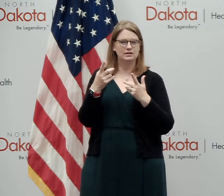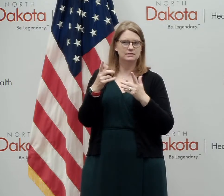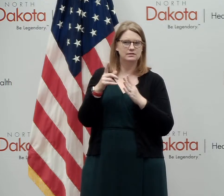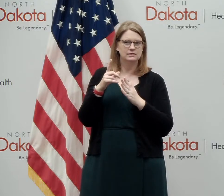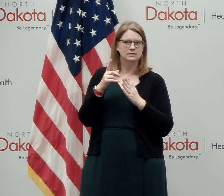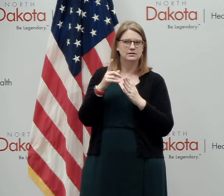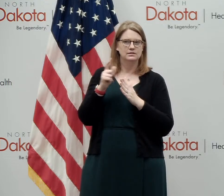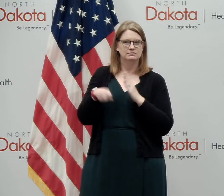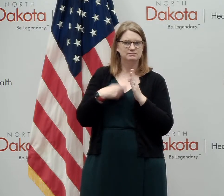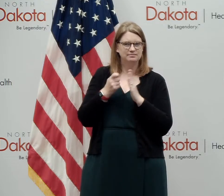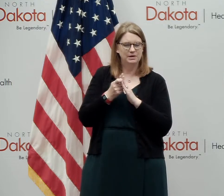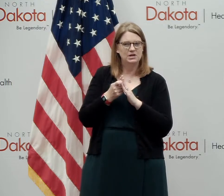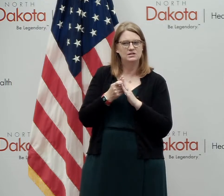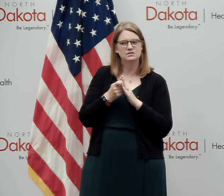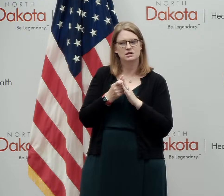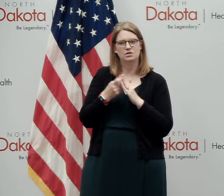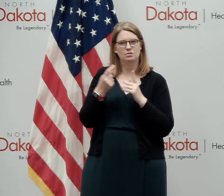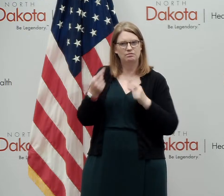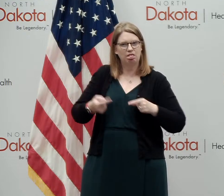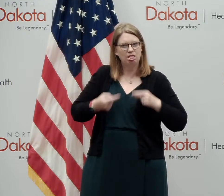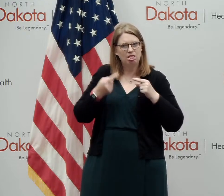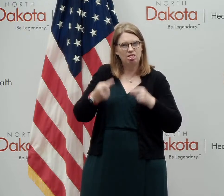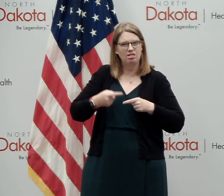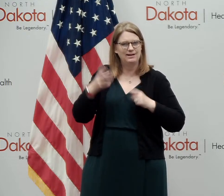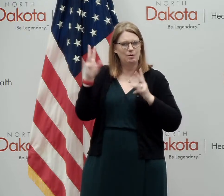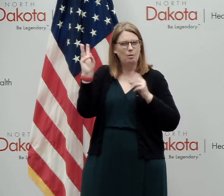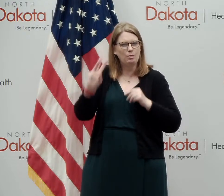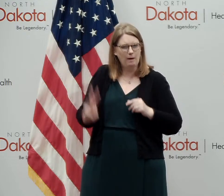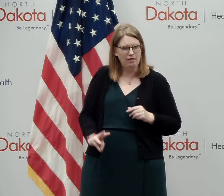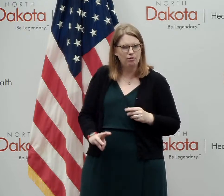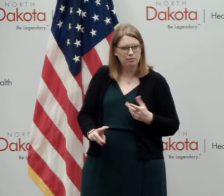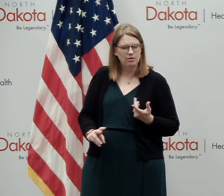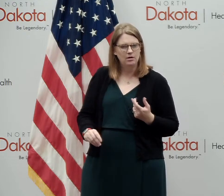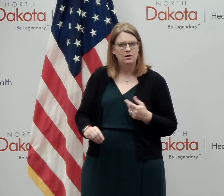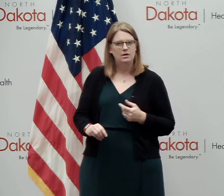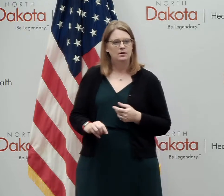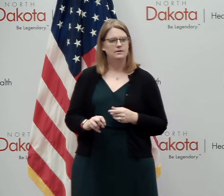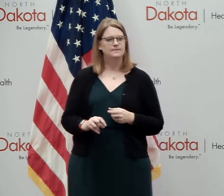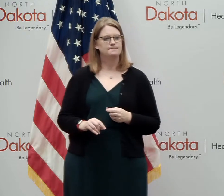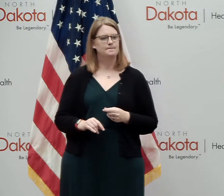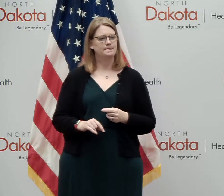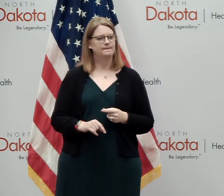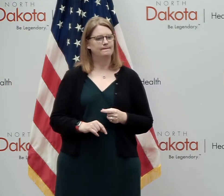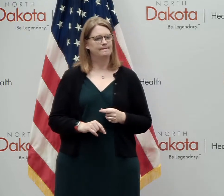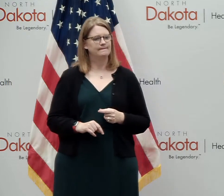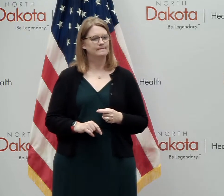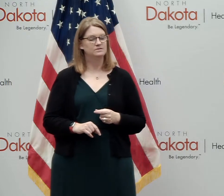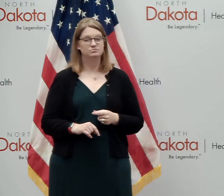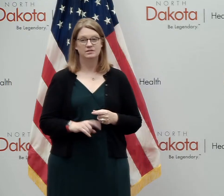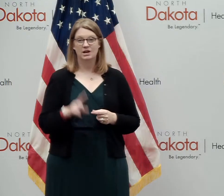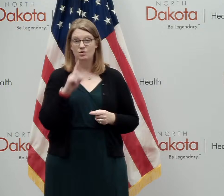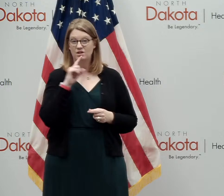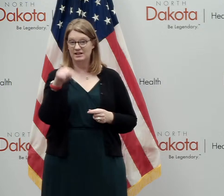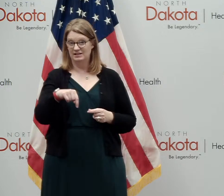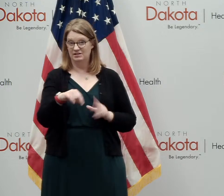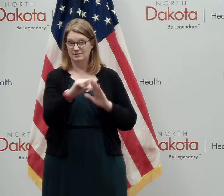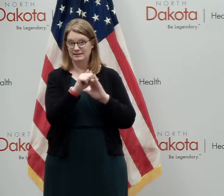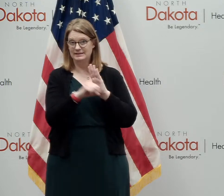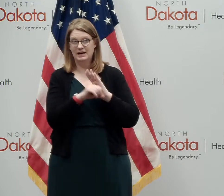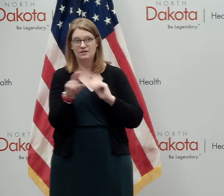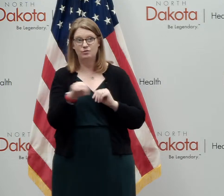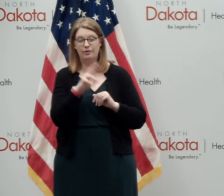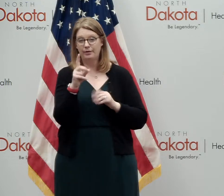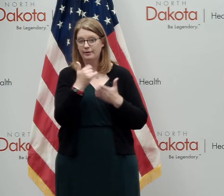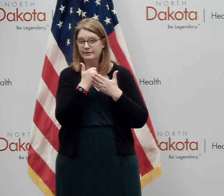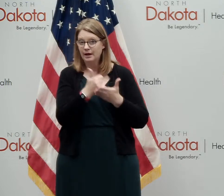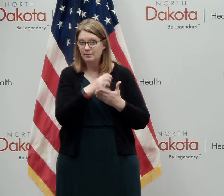when we've got challenging weather. And the fact the state of North Dakota is helping